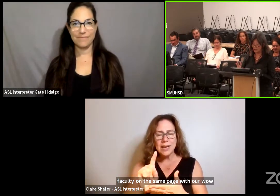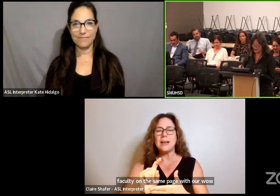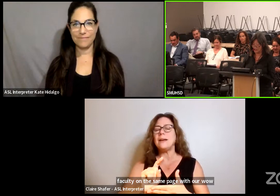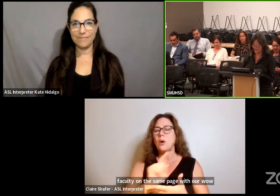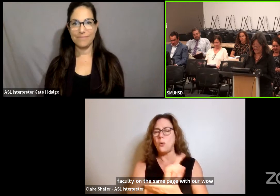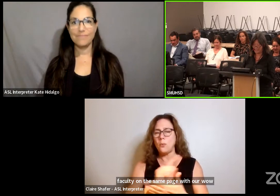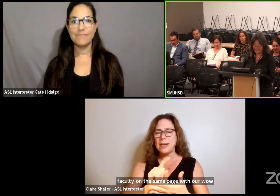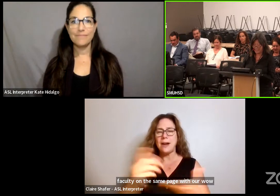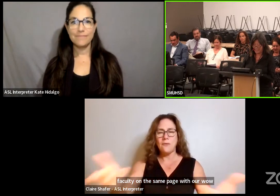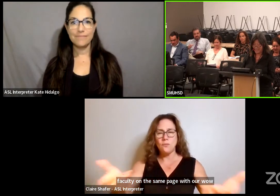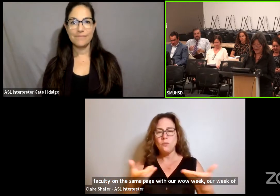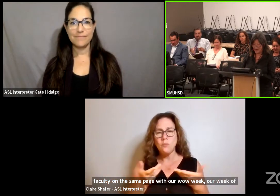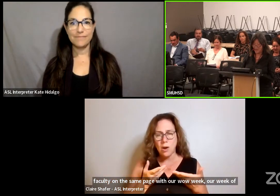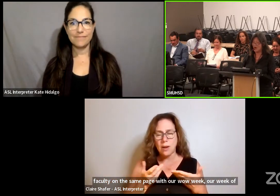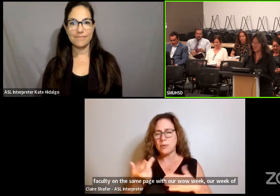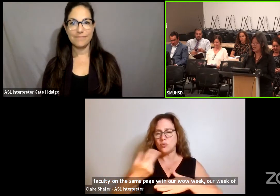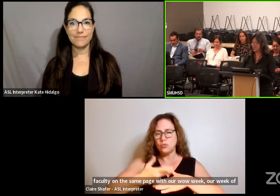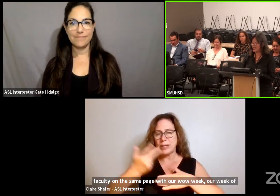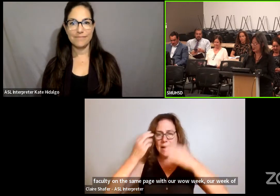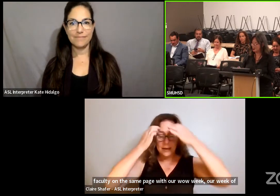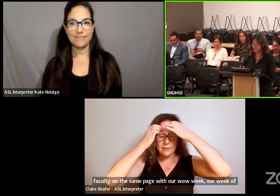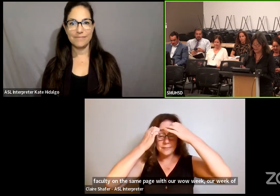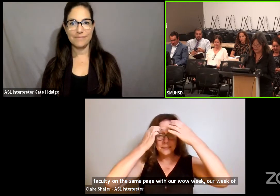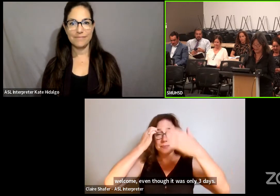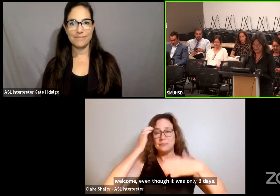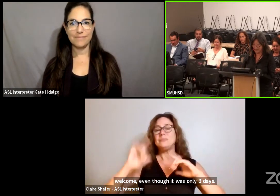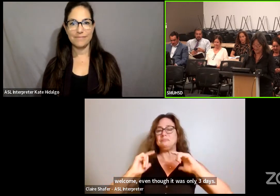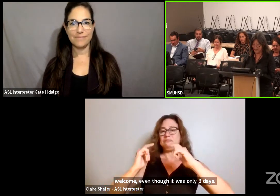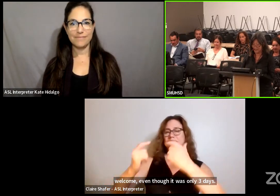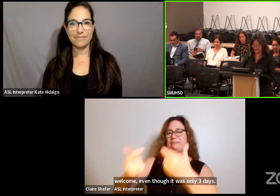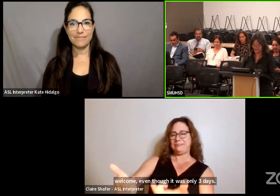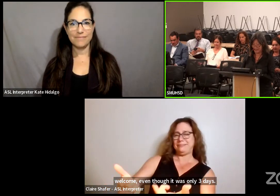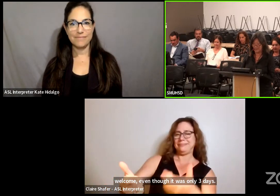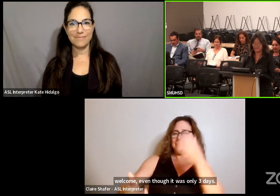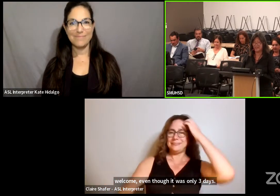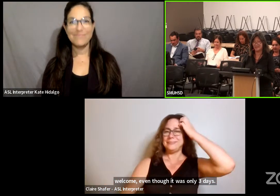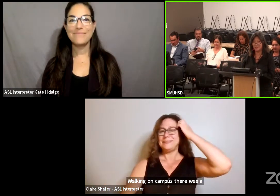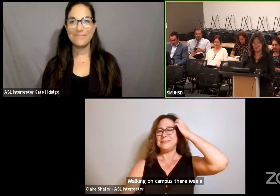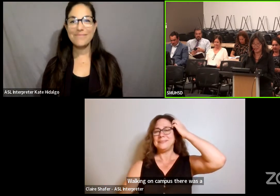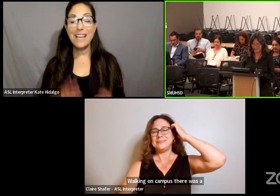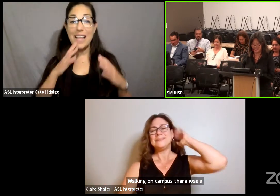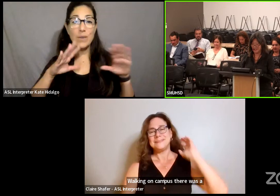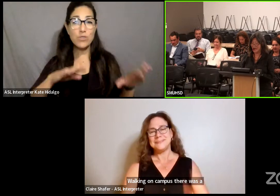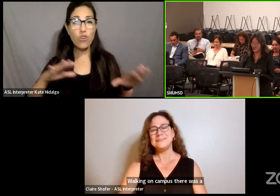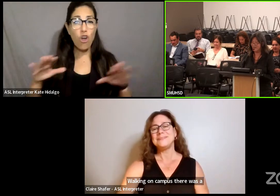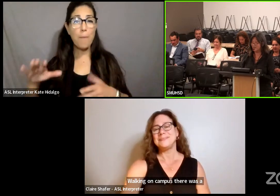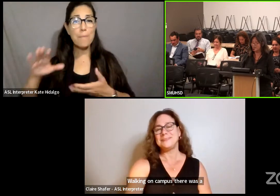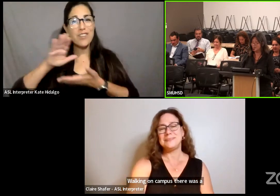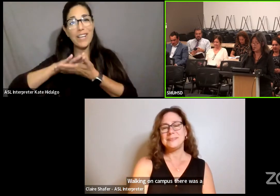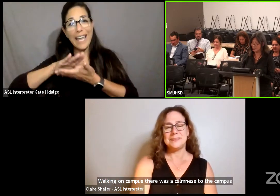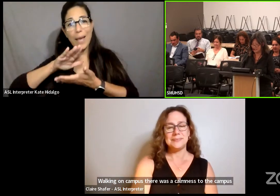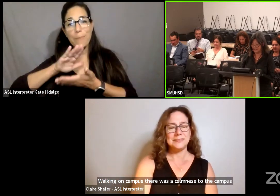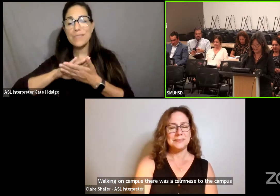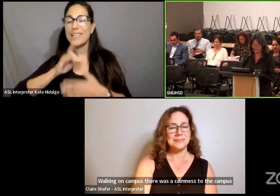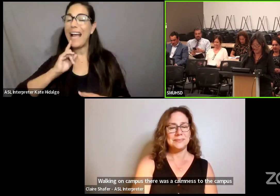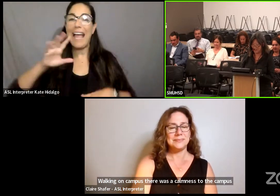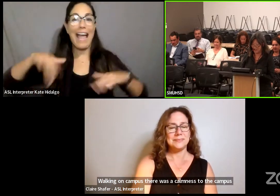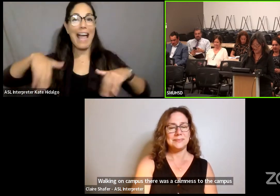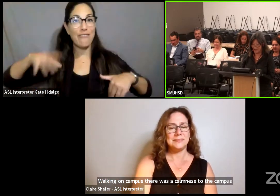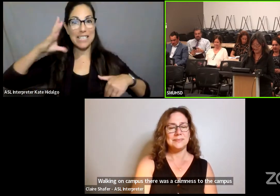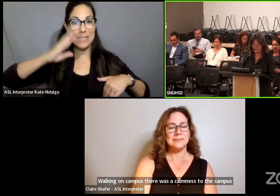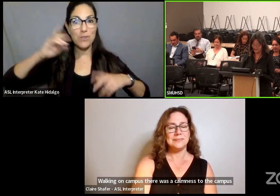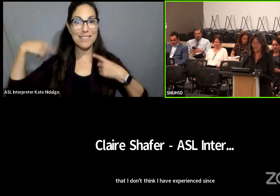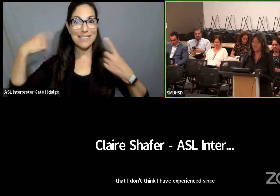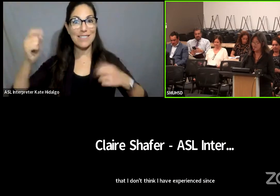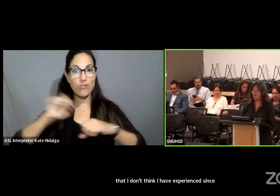days. Walking on campus, there was a calmness to the campus that I don't think I have experienced since COVID. And